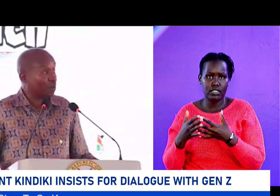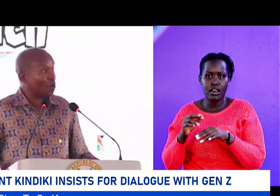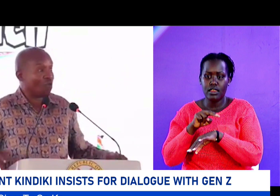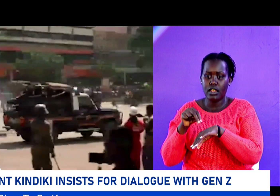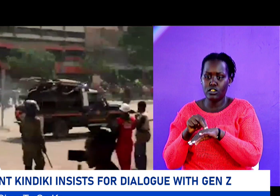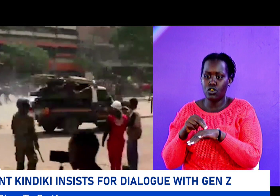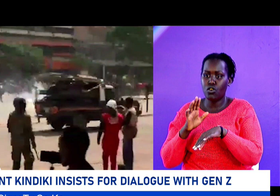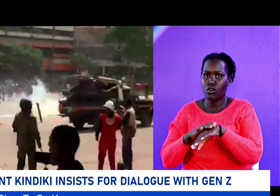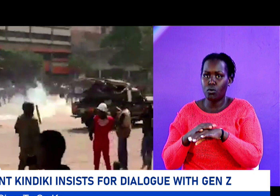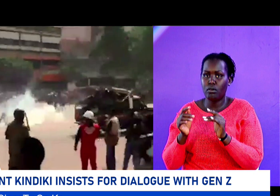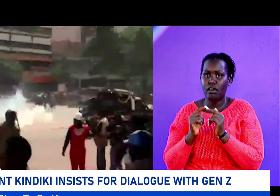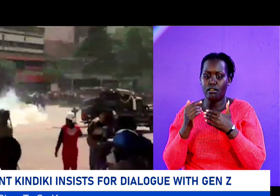people.